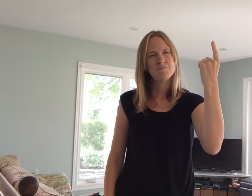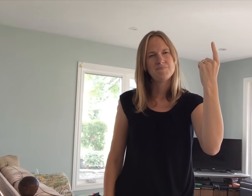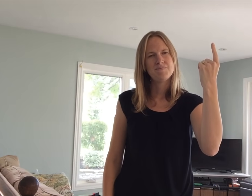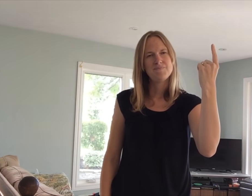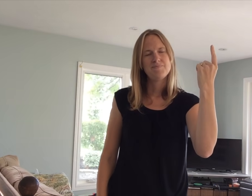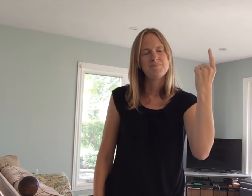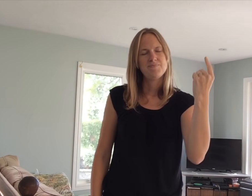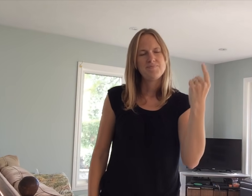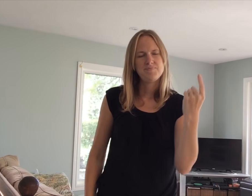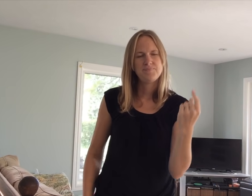our lungs